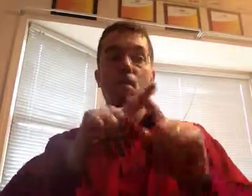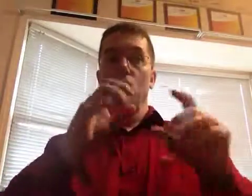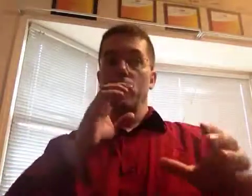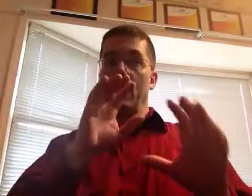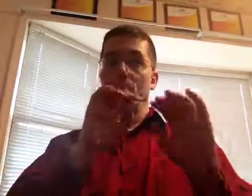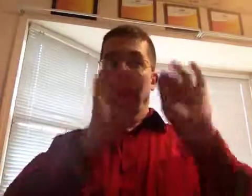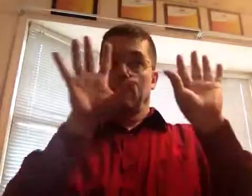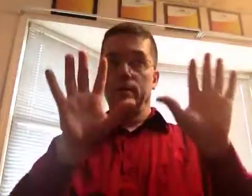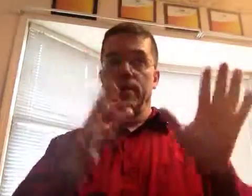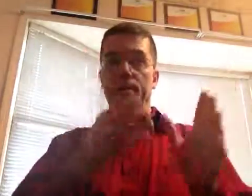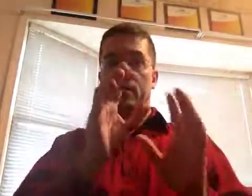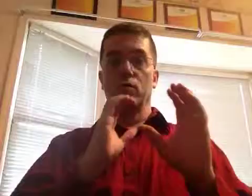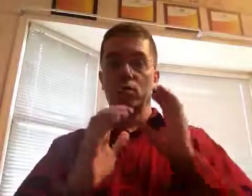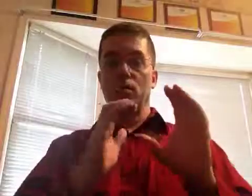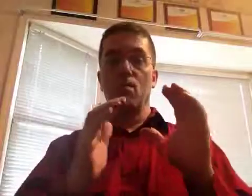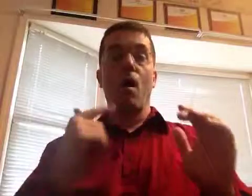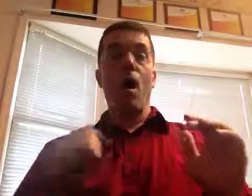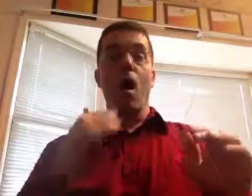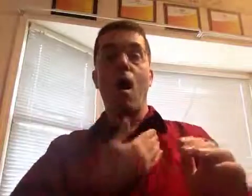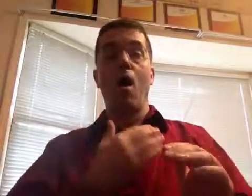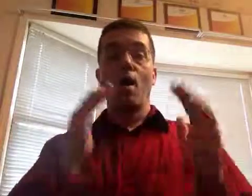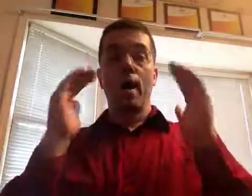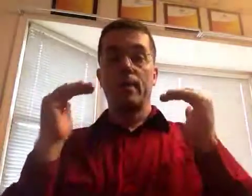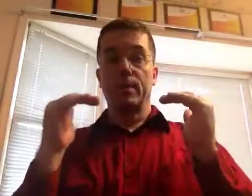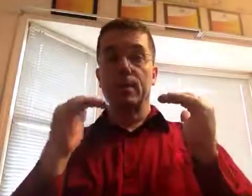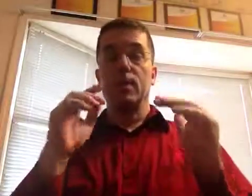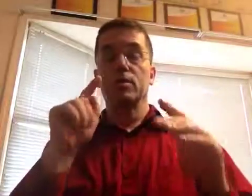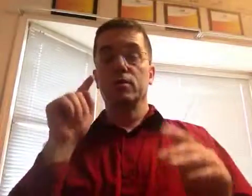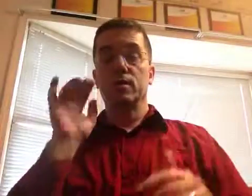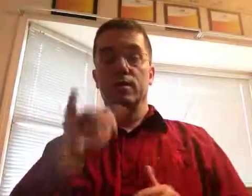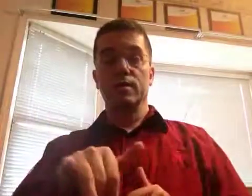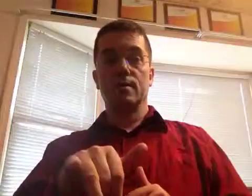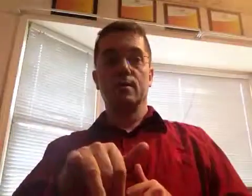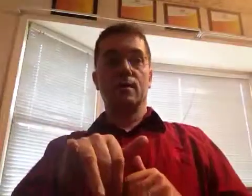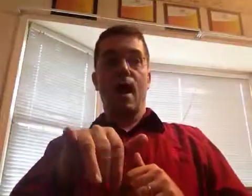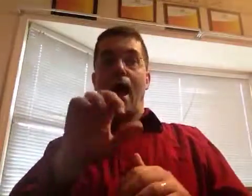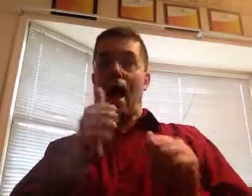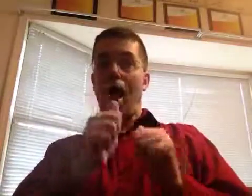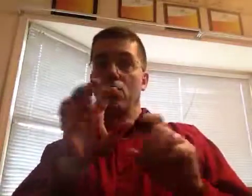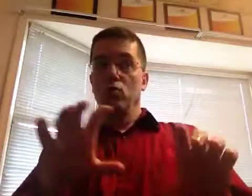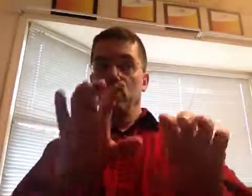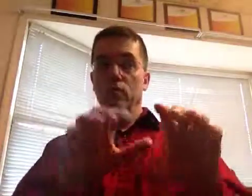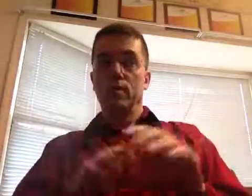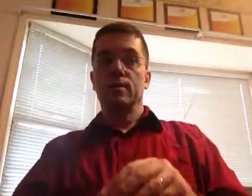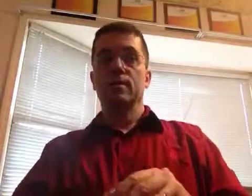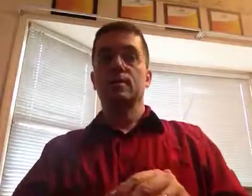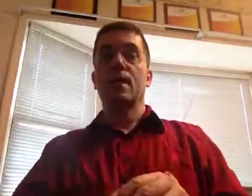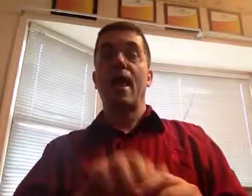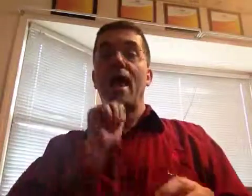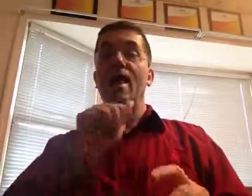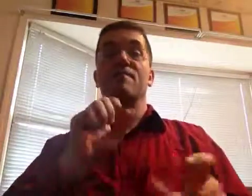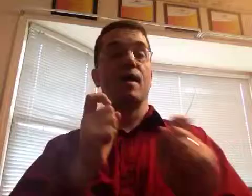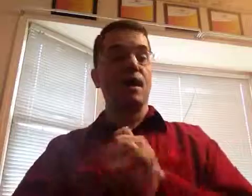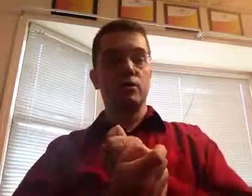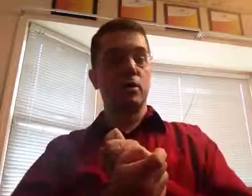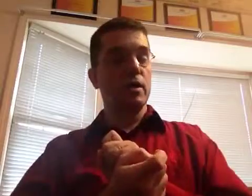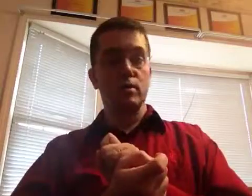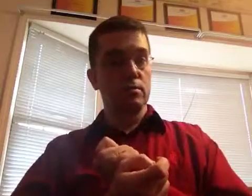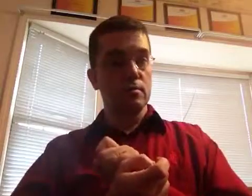communication that our expectations for how you do things haven't changed, and if you get married and then